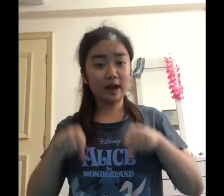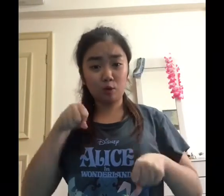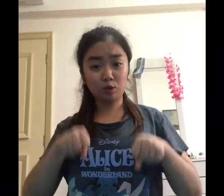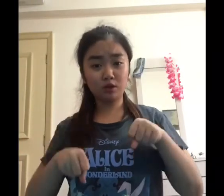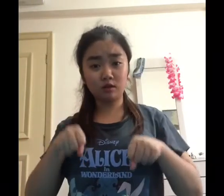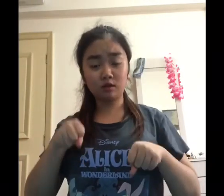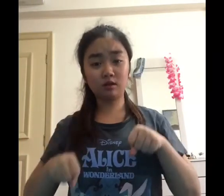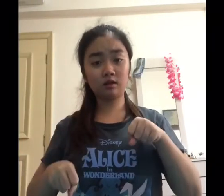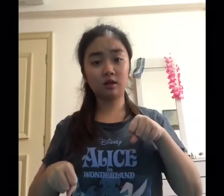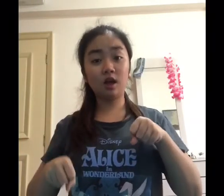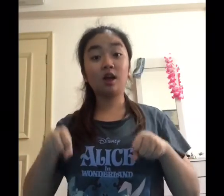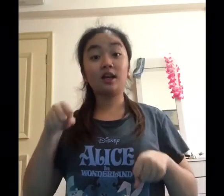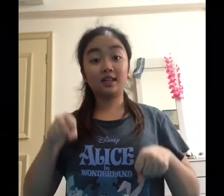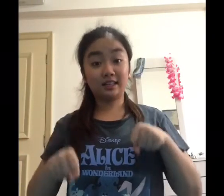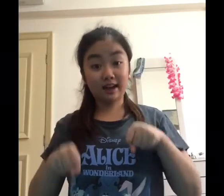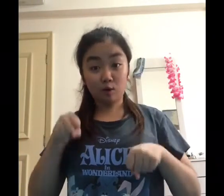Doubt, doubt.